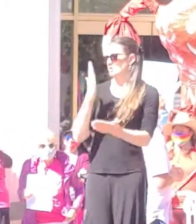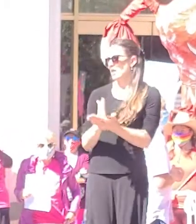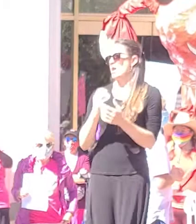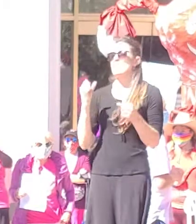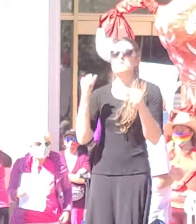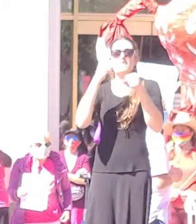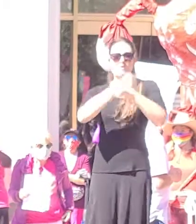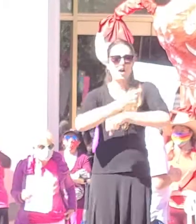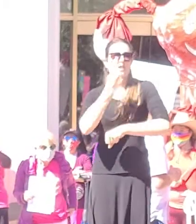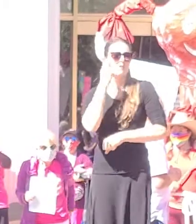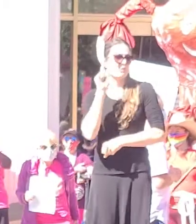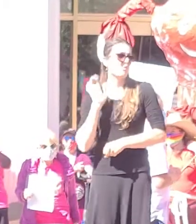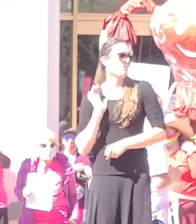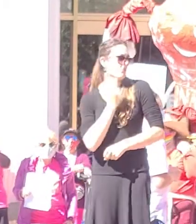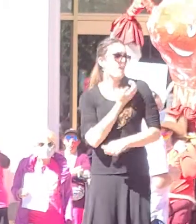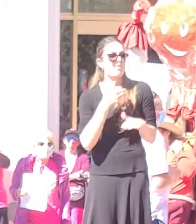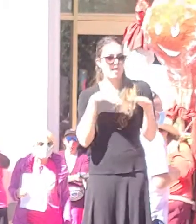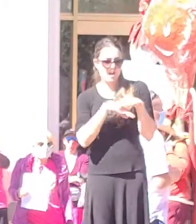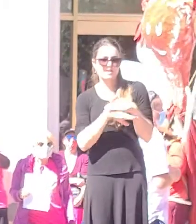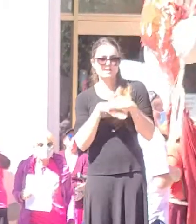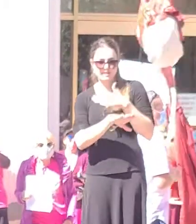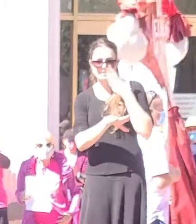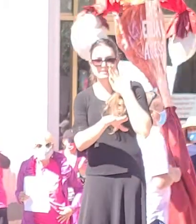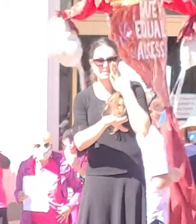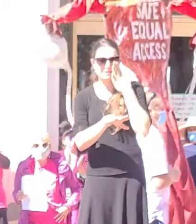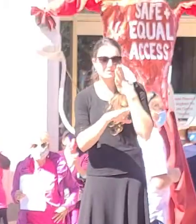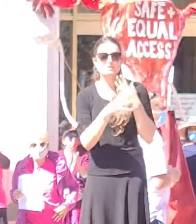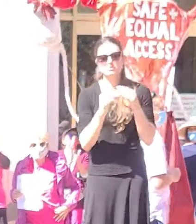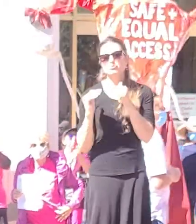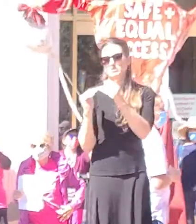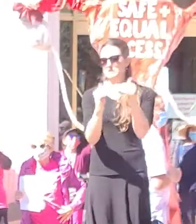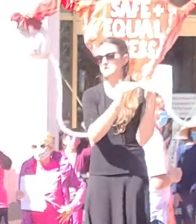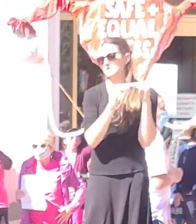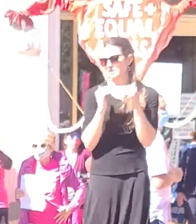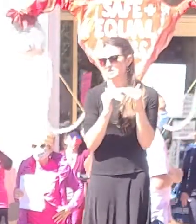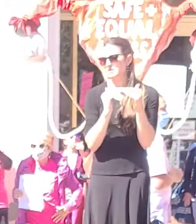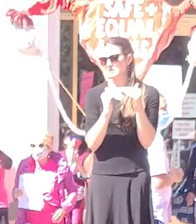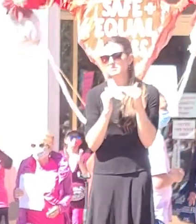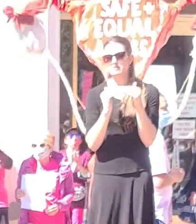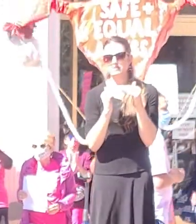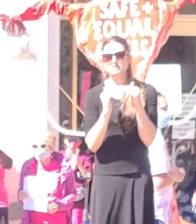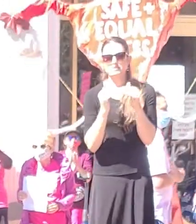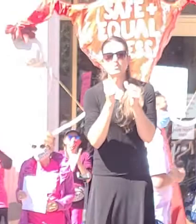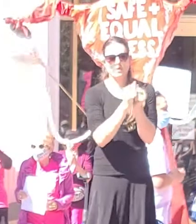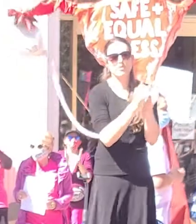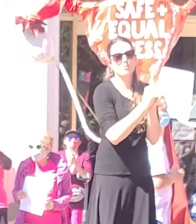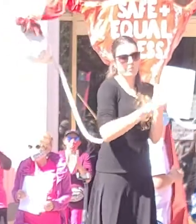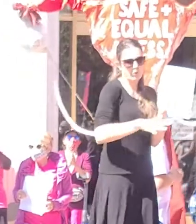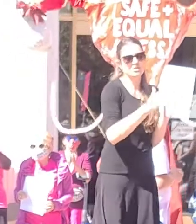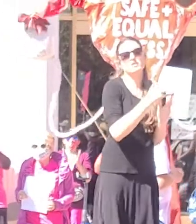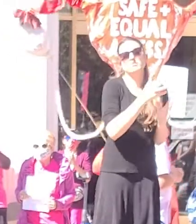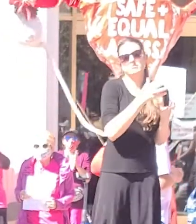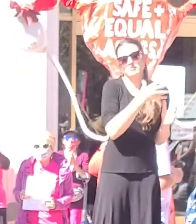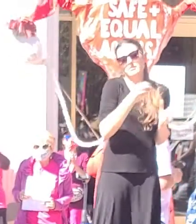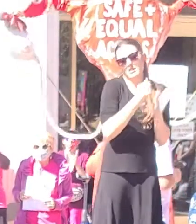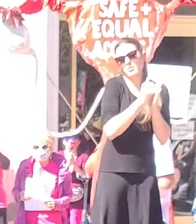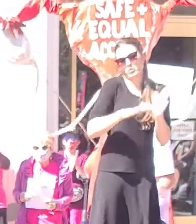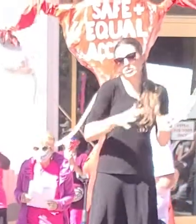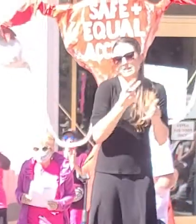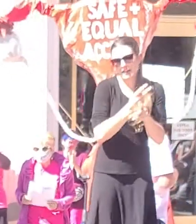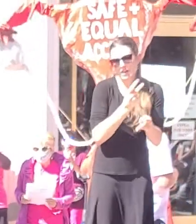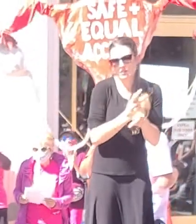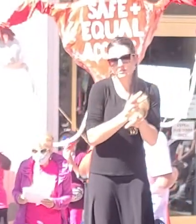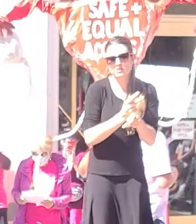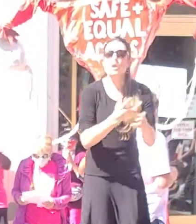our access and reproductive justice to abortion and abortion care. So let's talk about who we are in